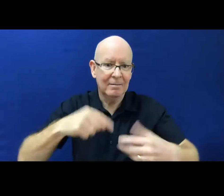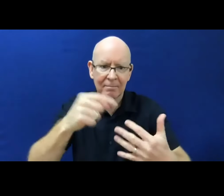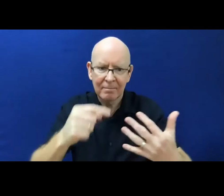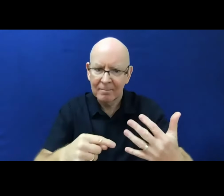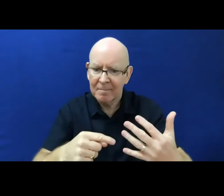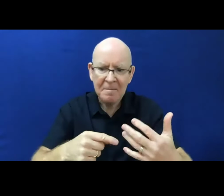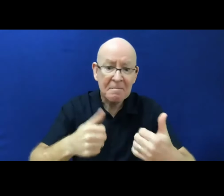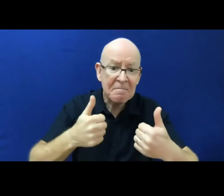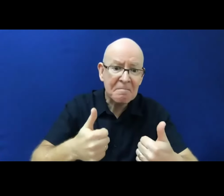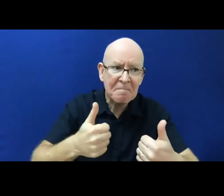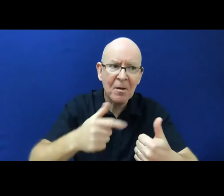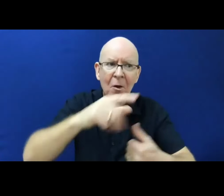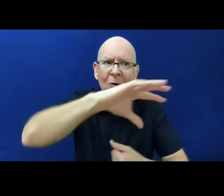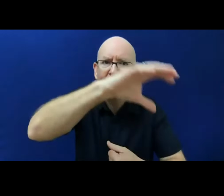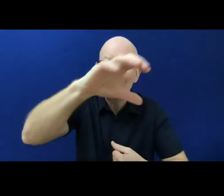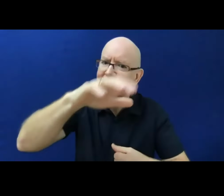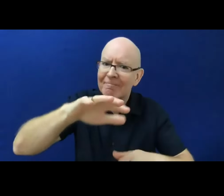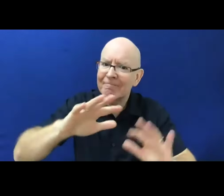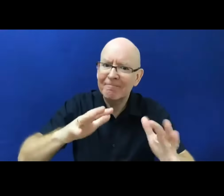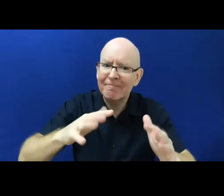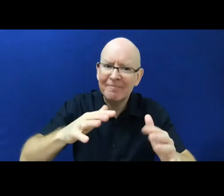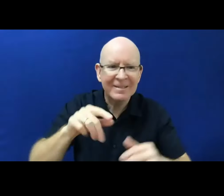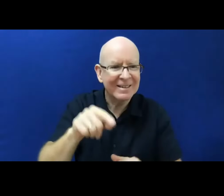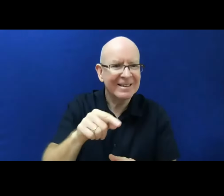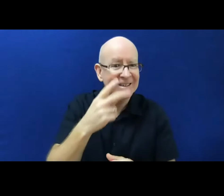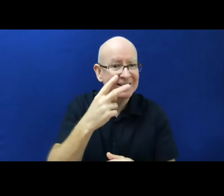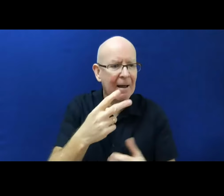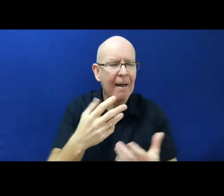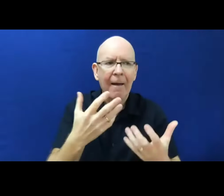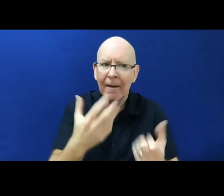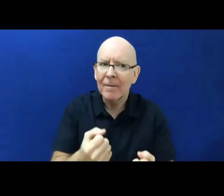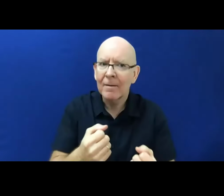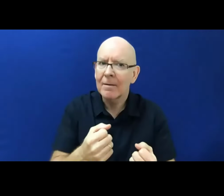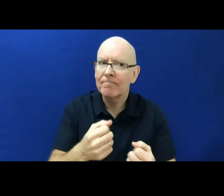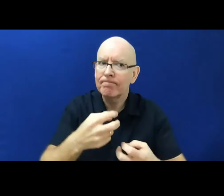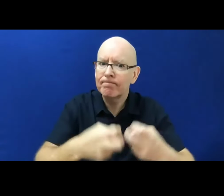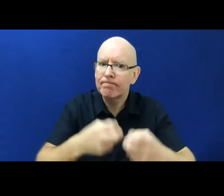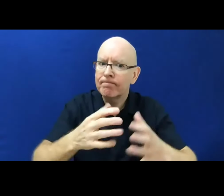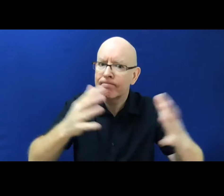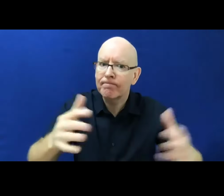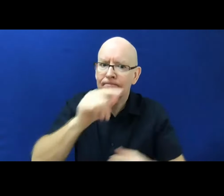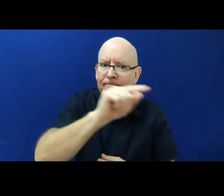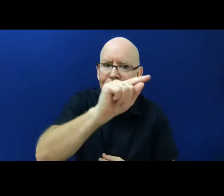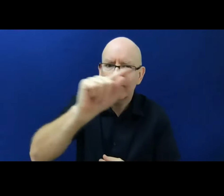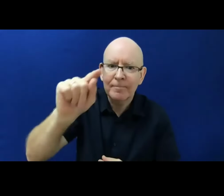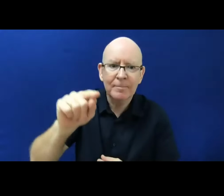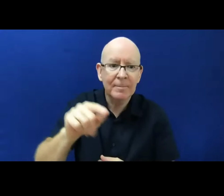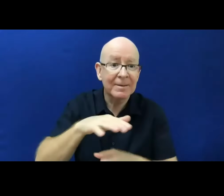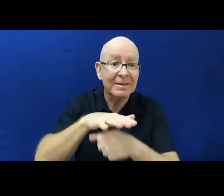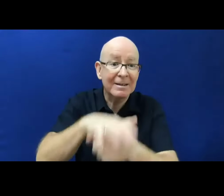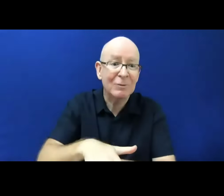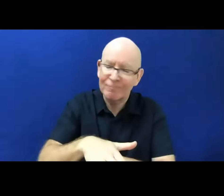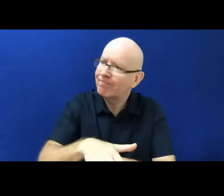come into play. And the most these shadow reports or alternative reports